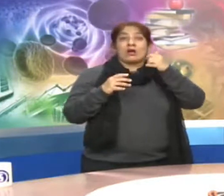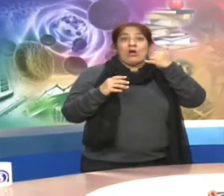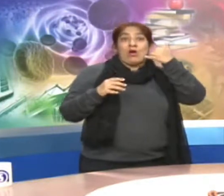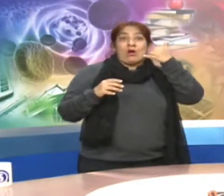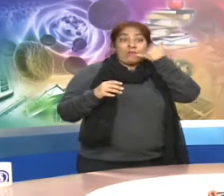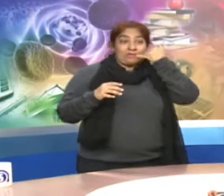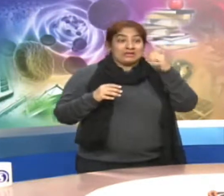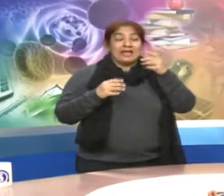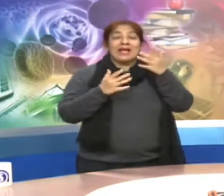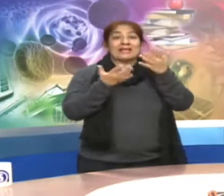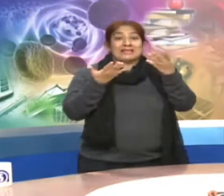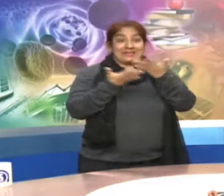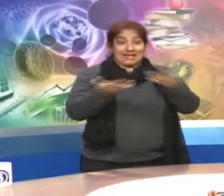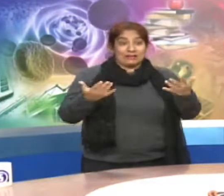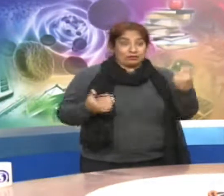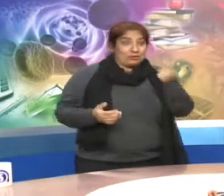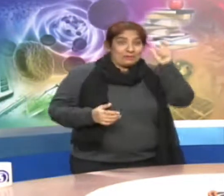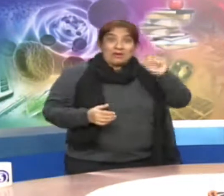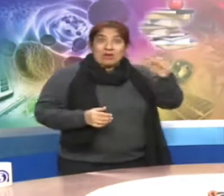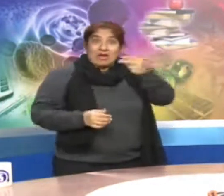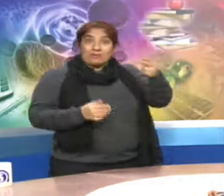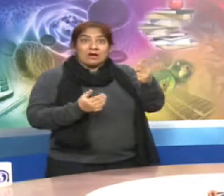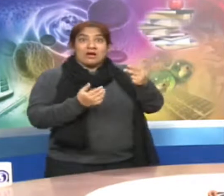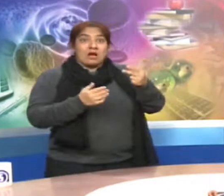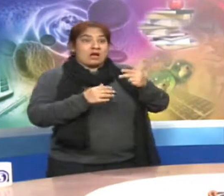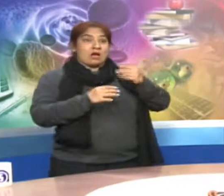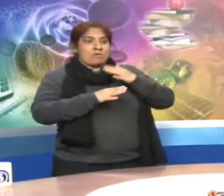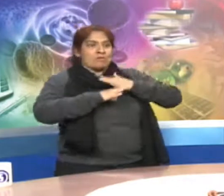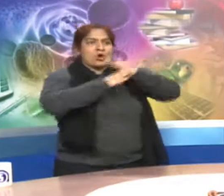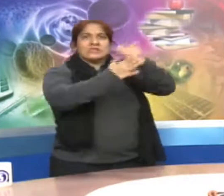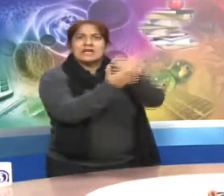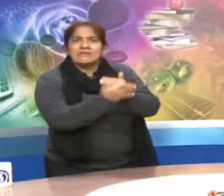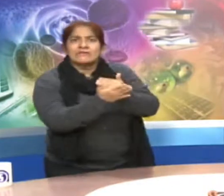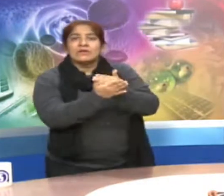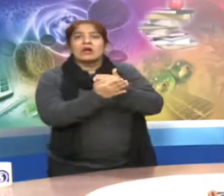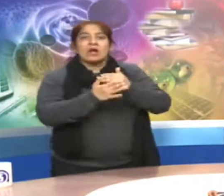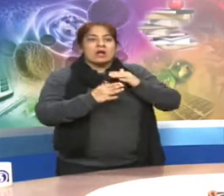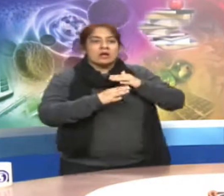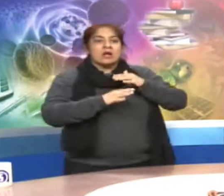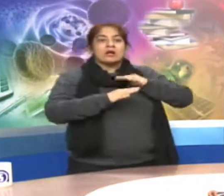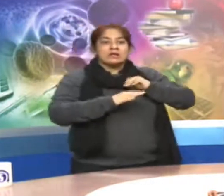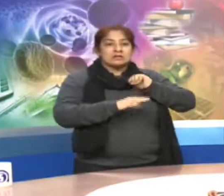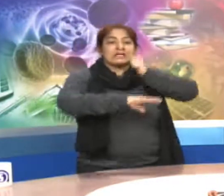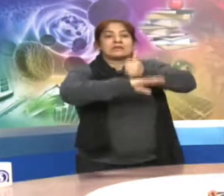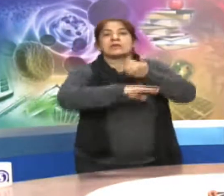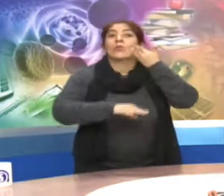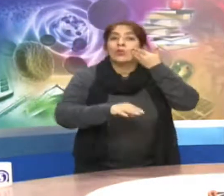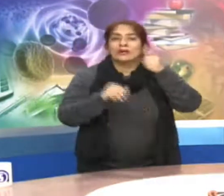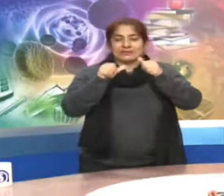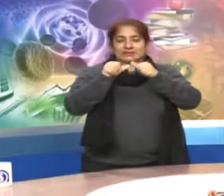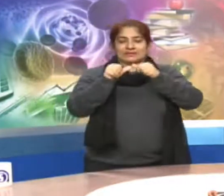Consumer Protection Act. What is it? So it was established in